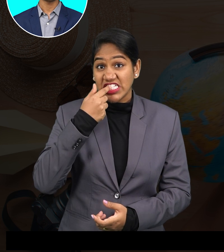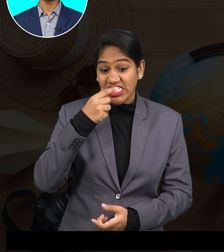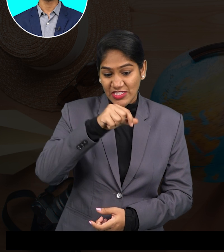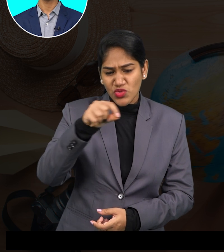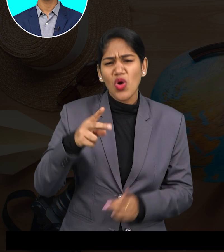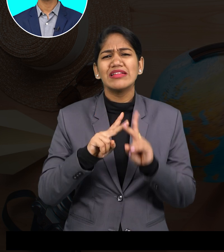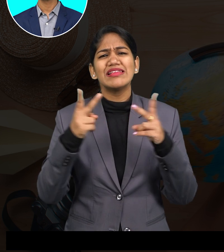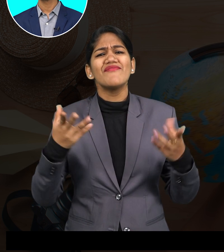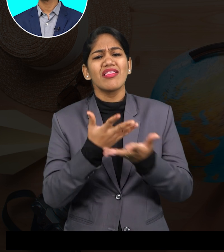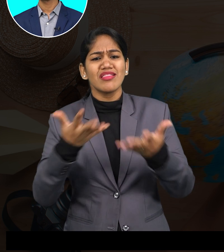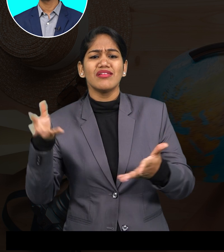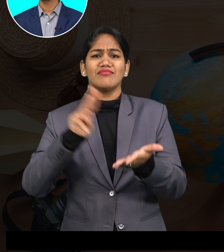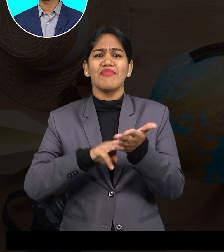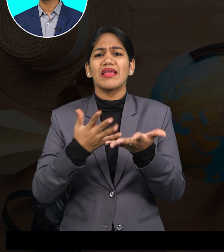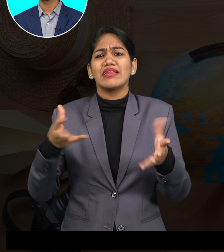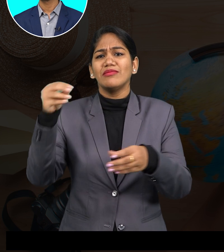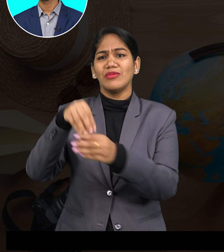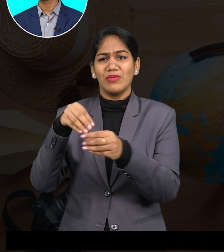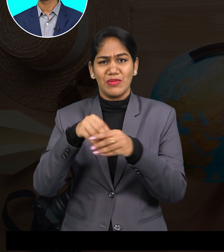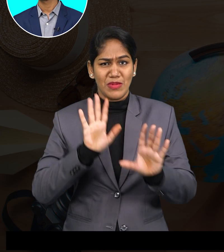salt, etc.